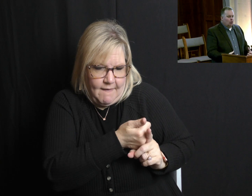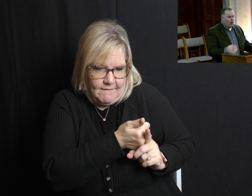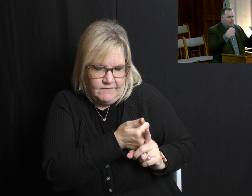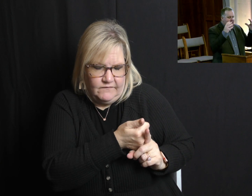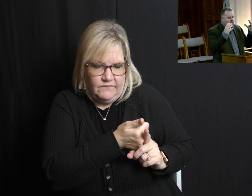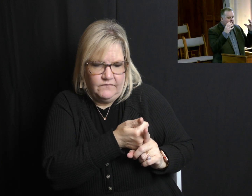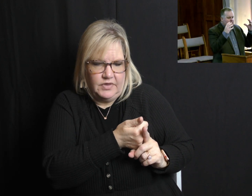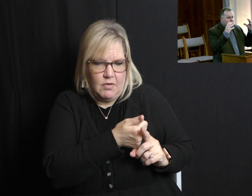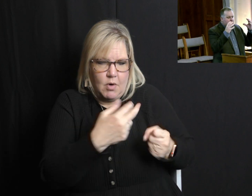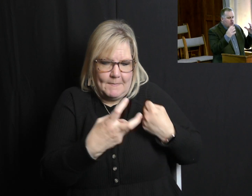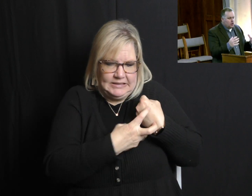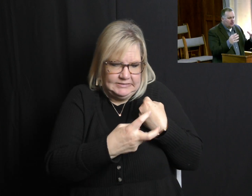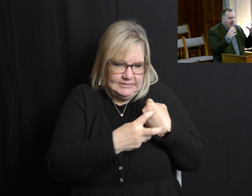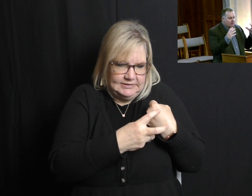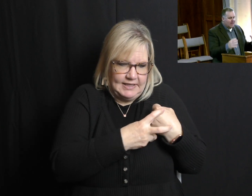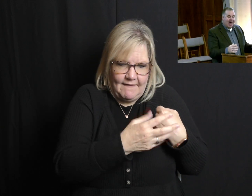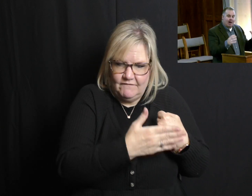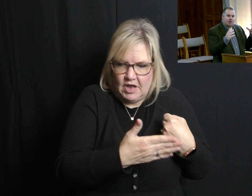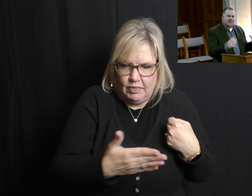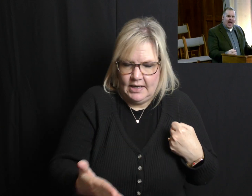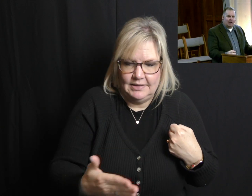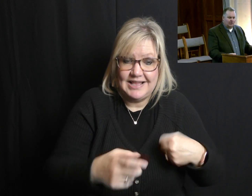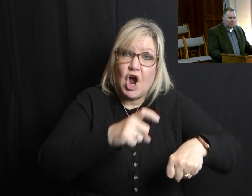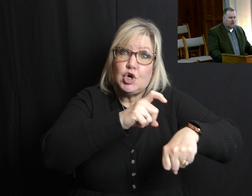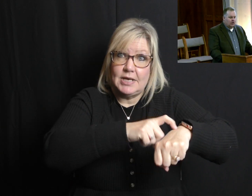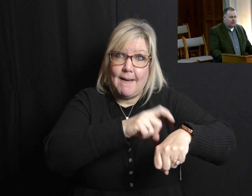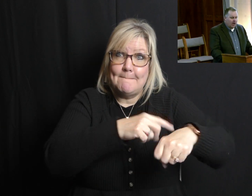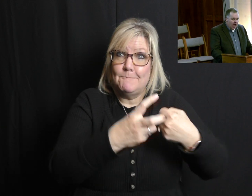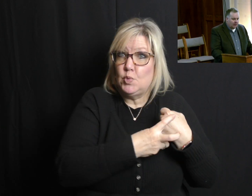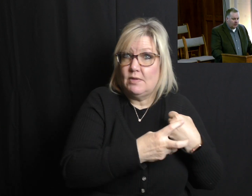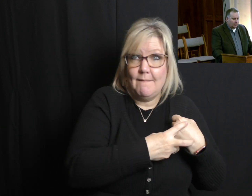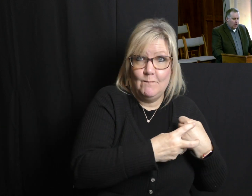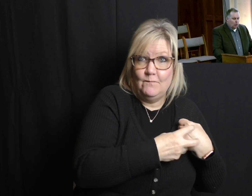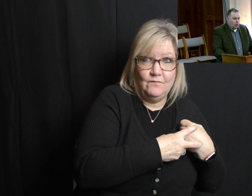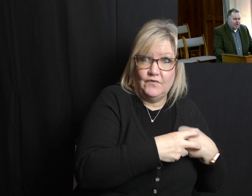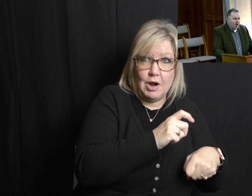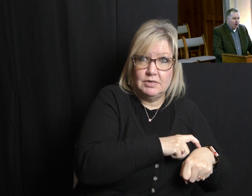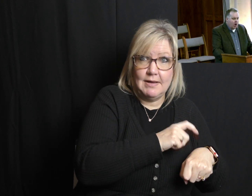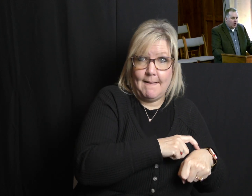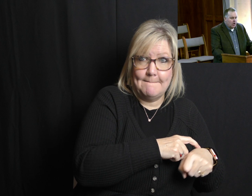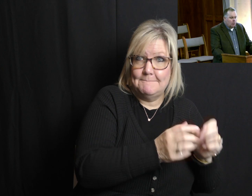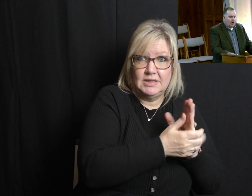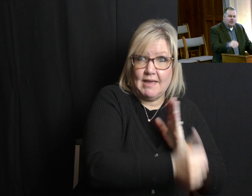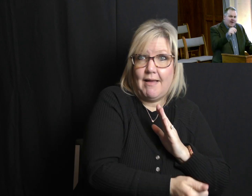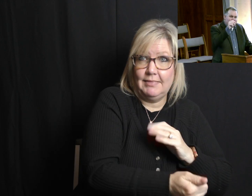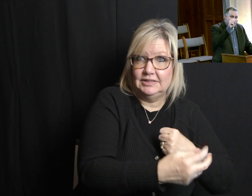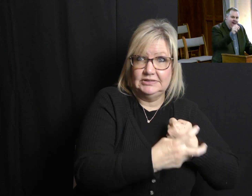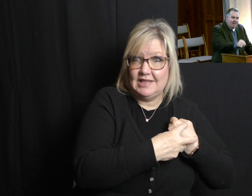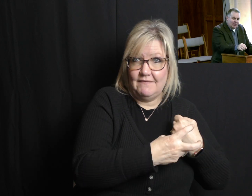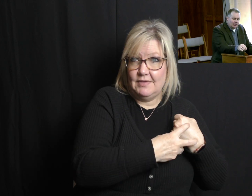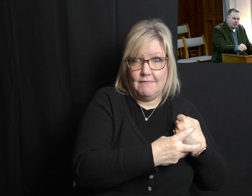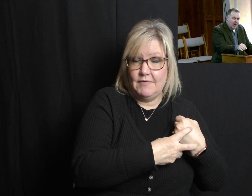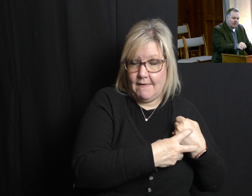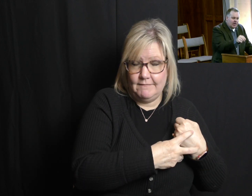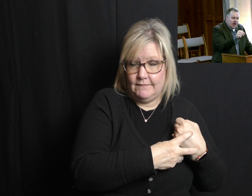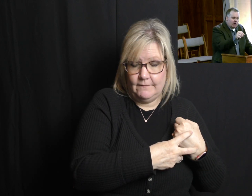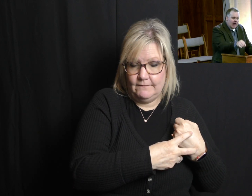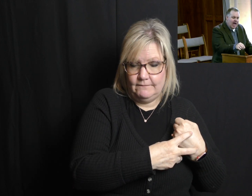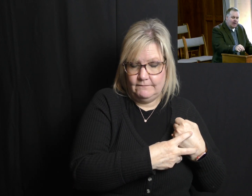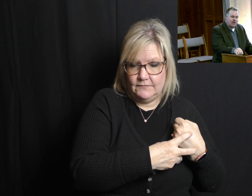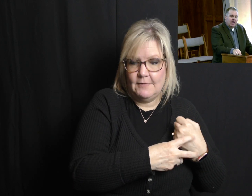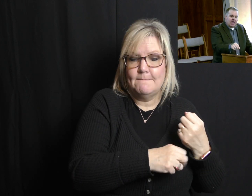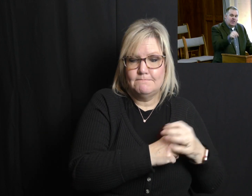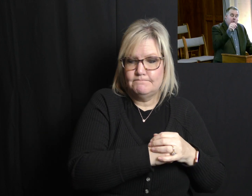times. We began to stop using our time or talents for others. We are, what is very evident to us in